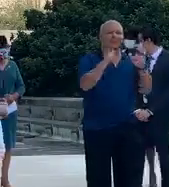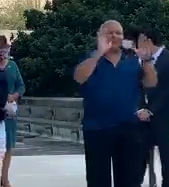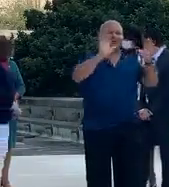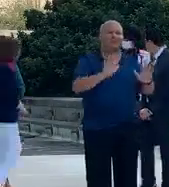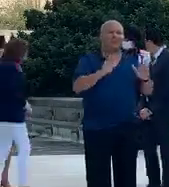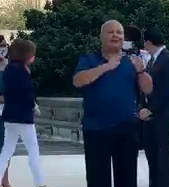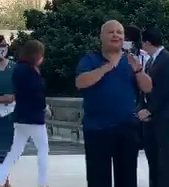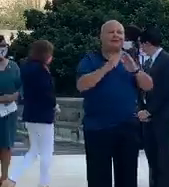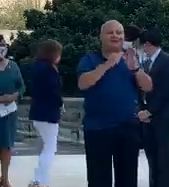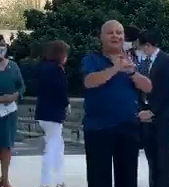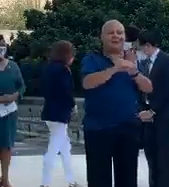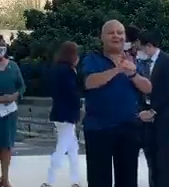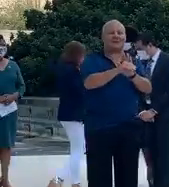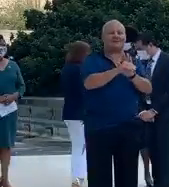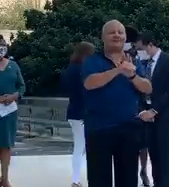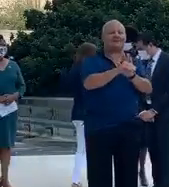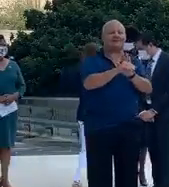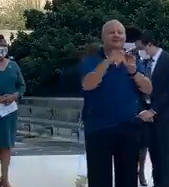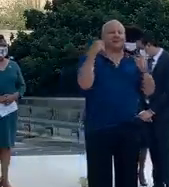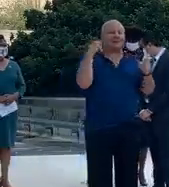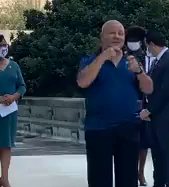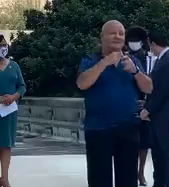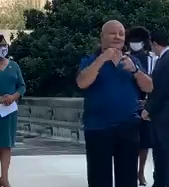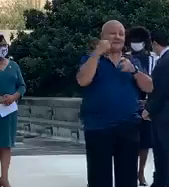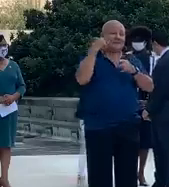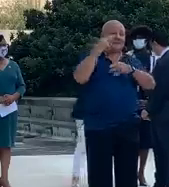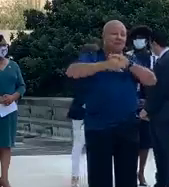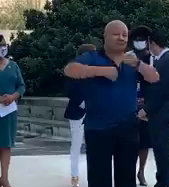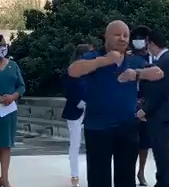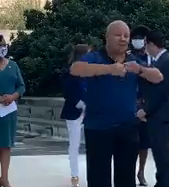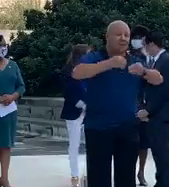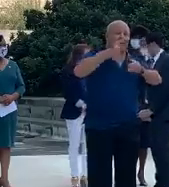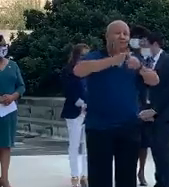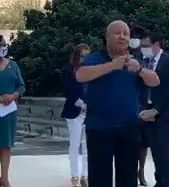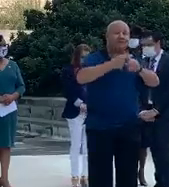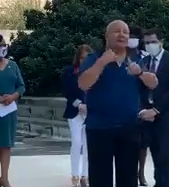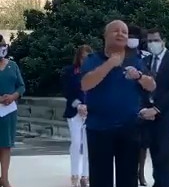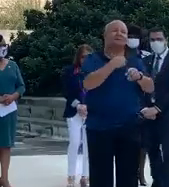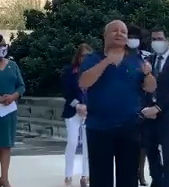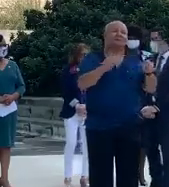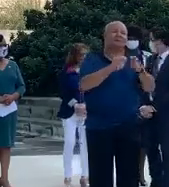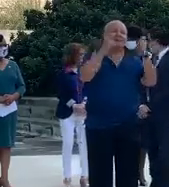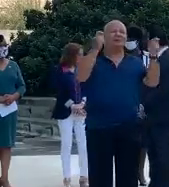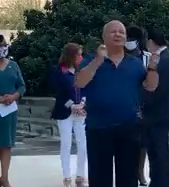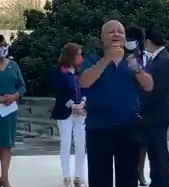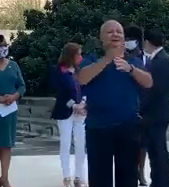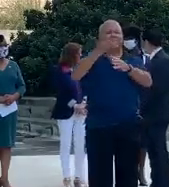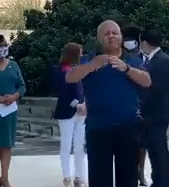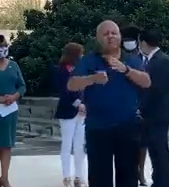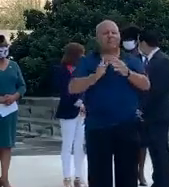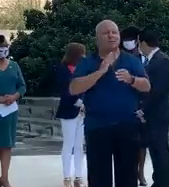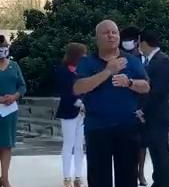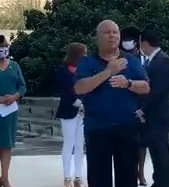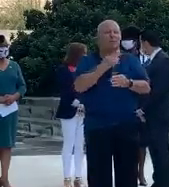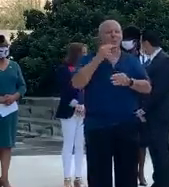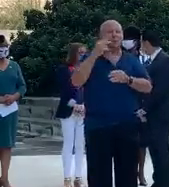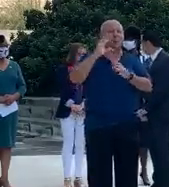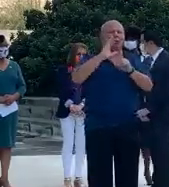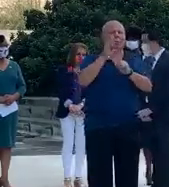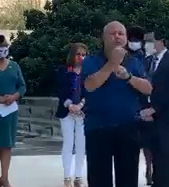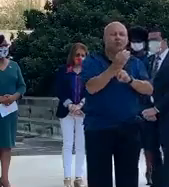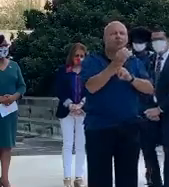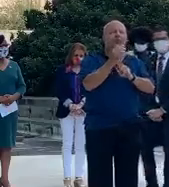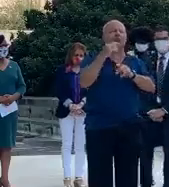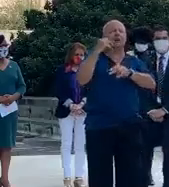celebrate Hispanic Heritage Month and the conclusion of it, our culture, our heritage, our work